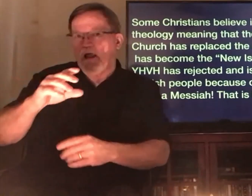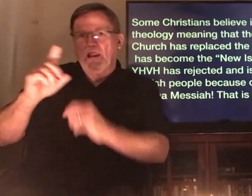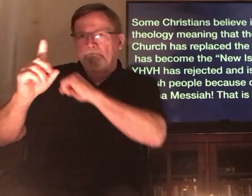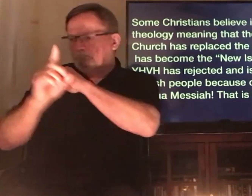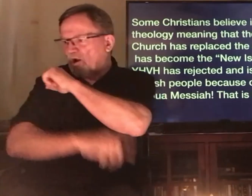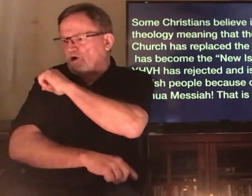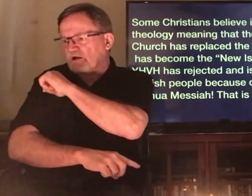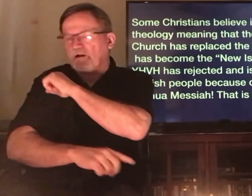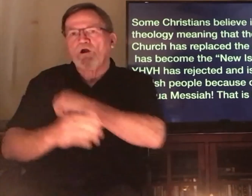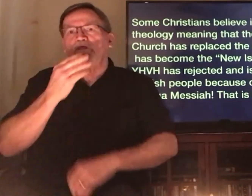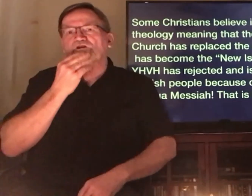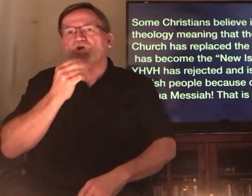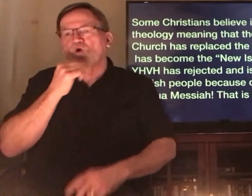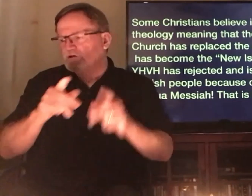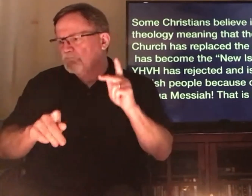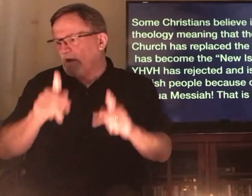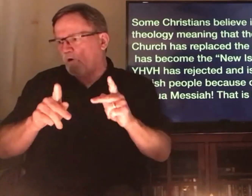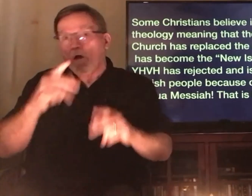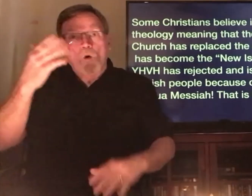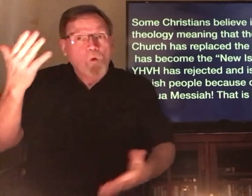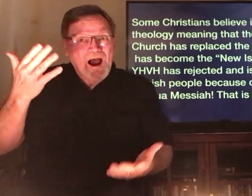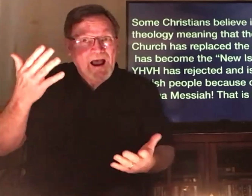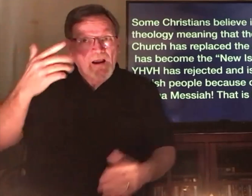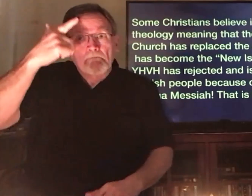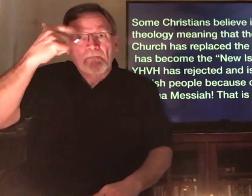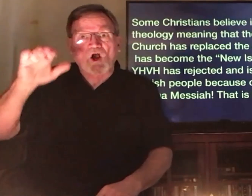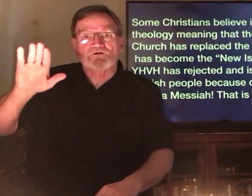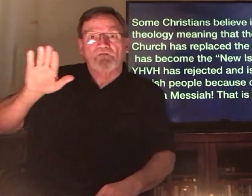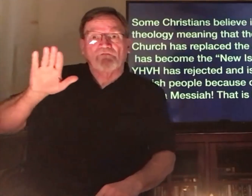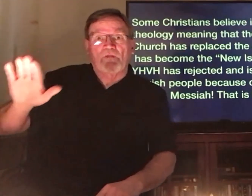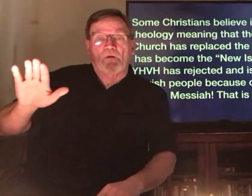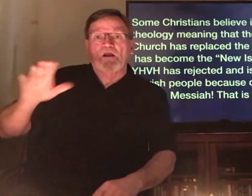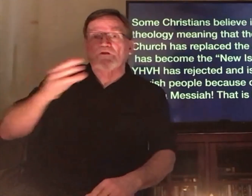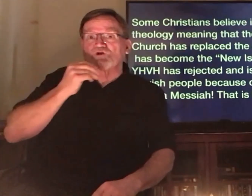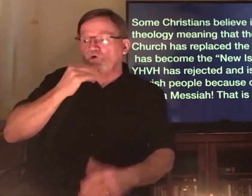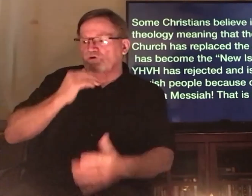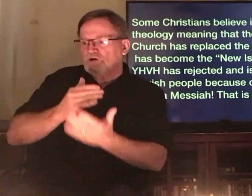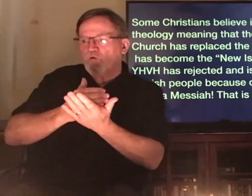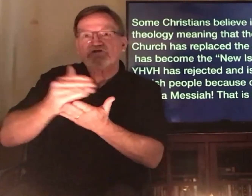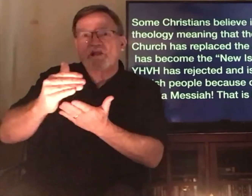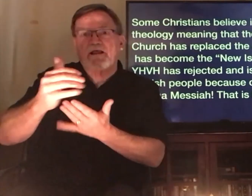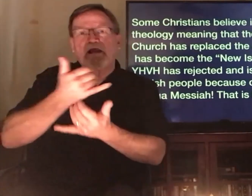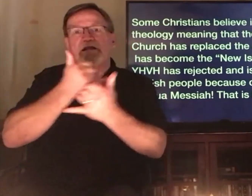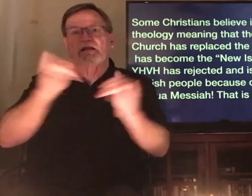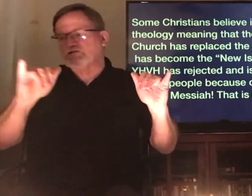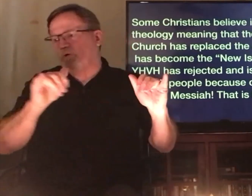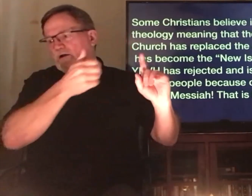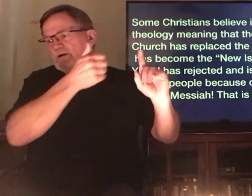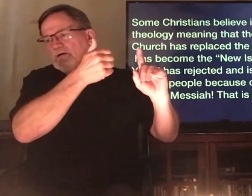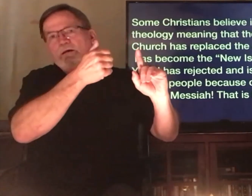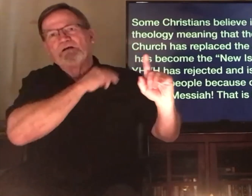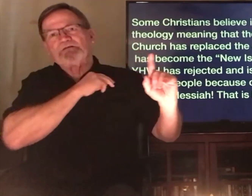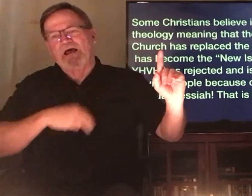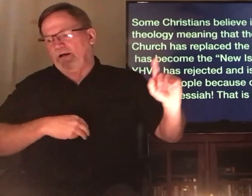same olive tree. Paul says that we, Gentiles, have